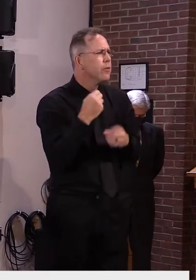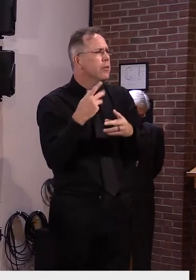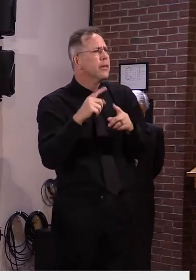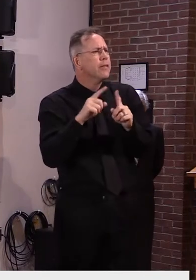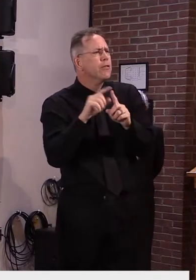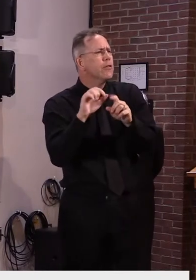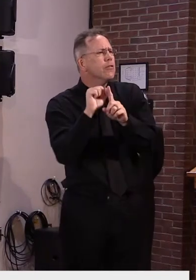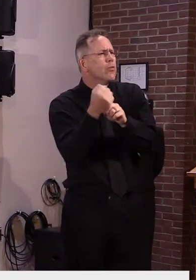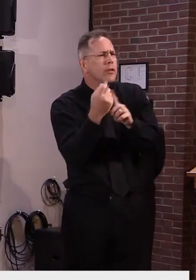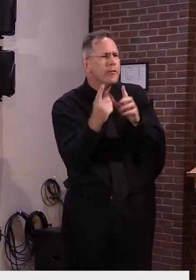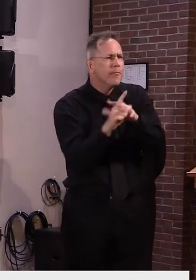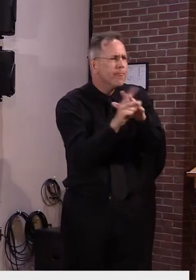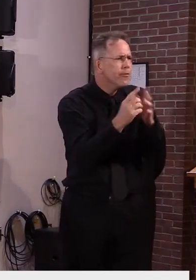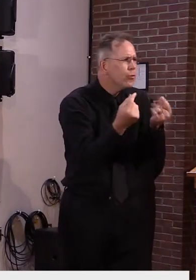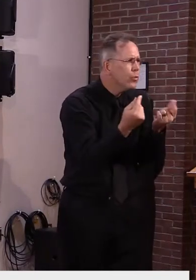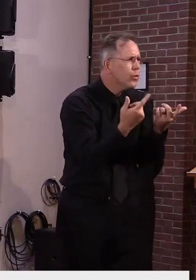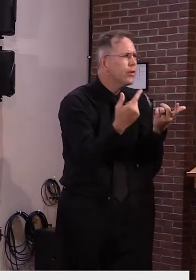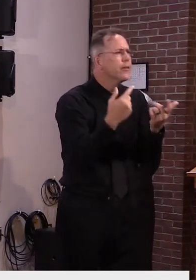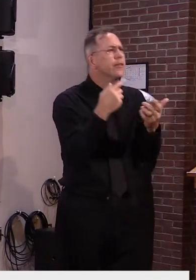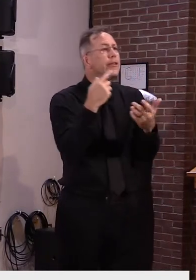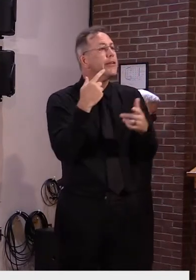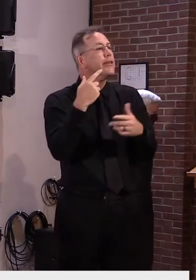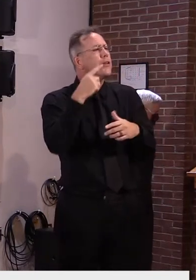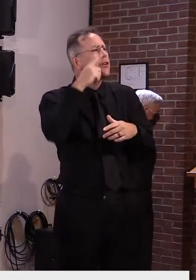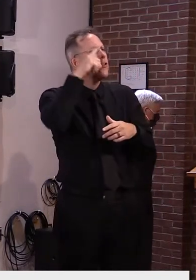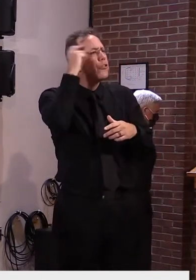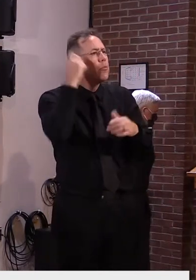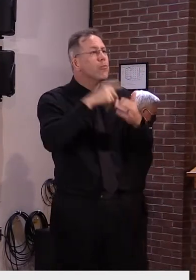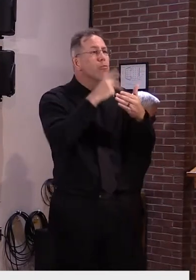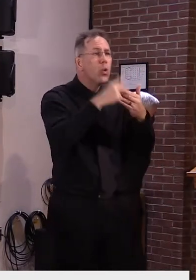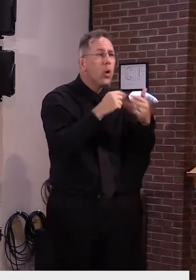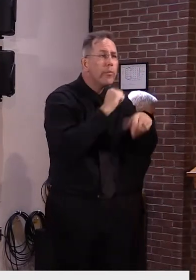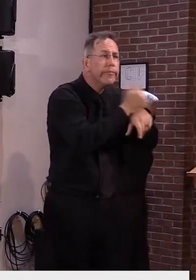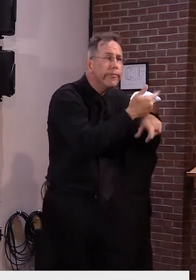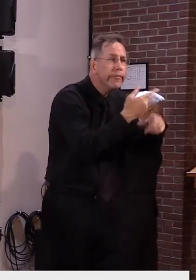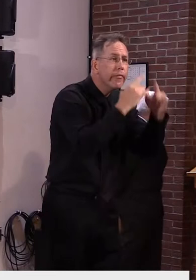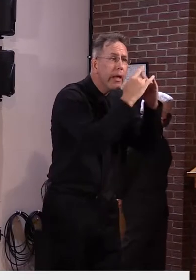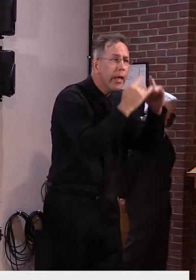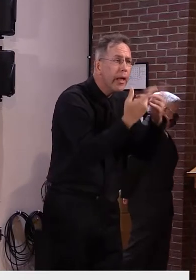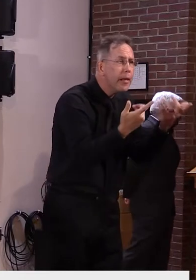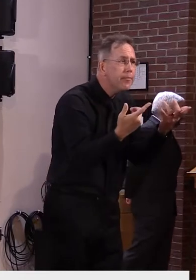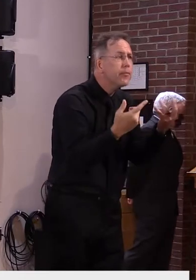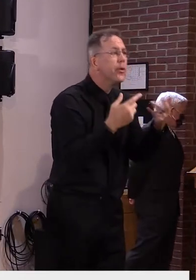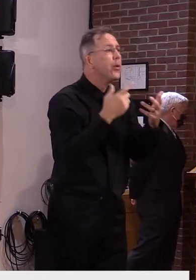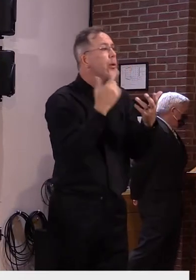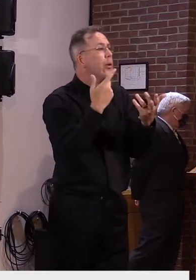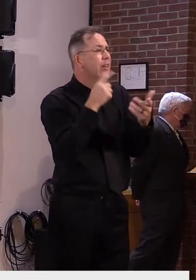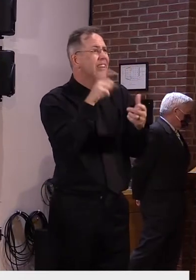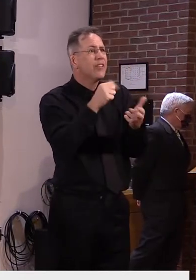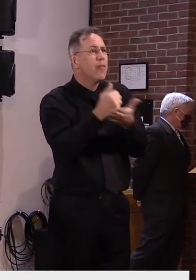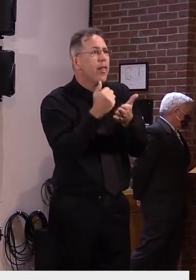educational programming to support the learning needs of students, especially some of our most vulnerable students, did not occur.